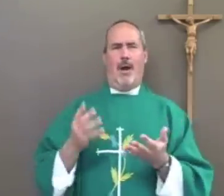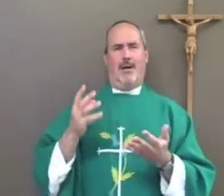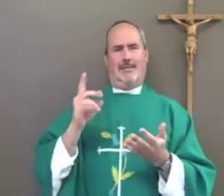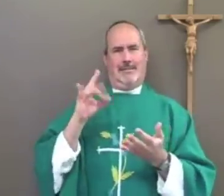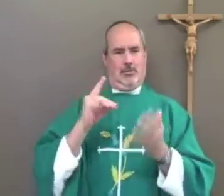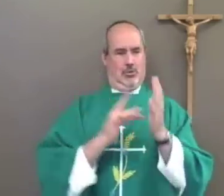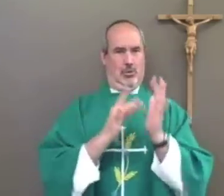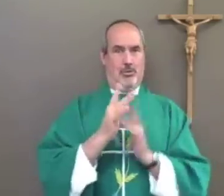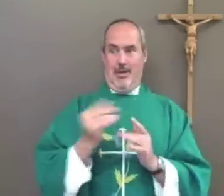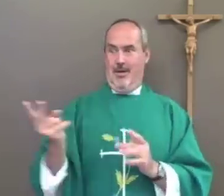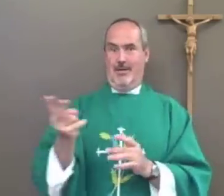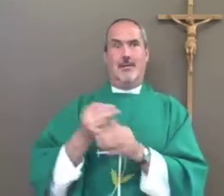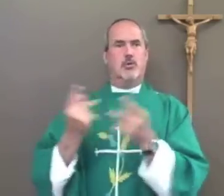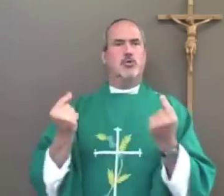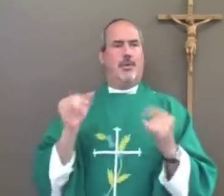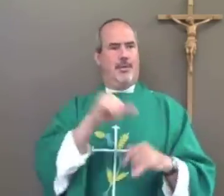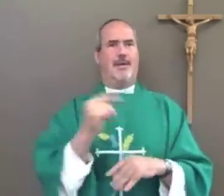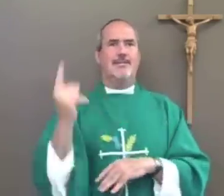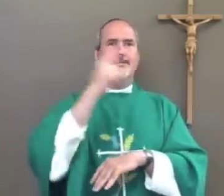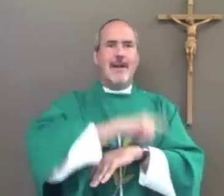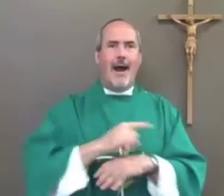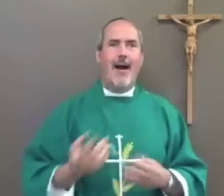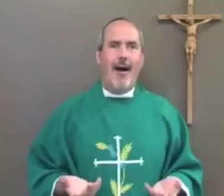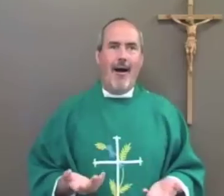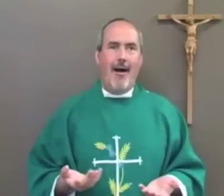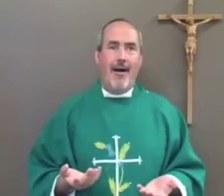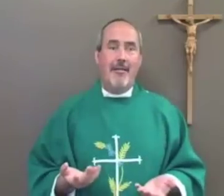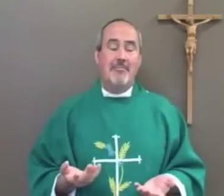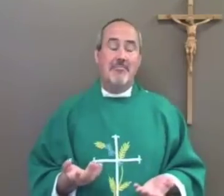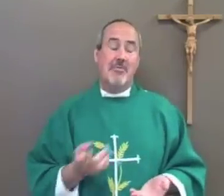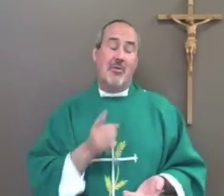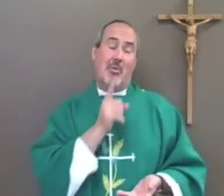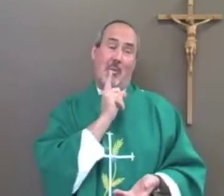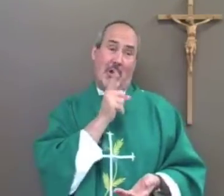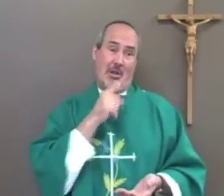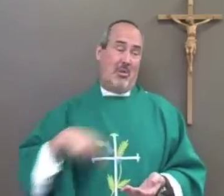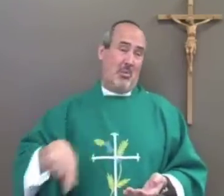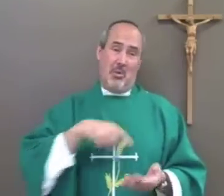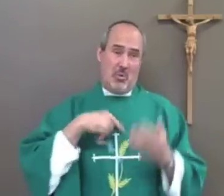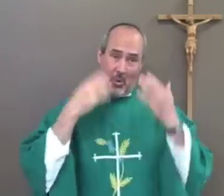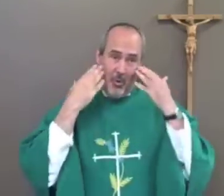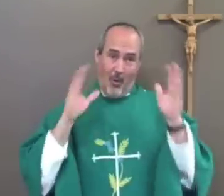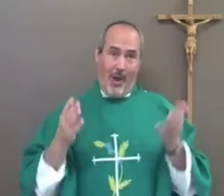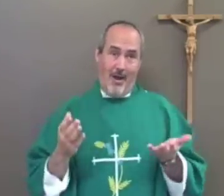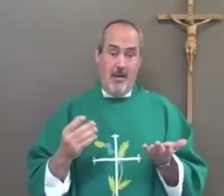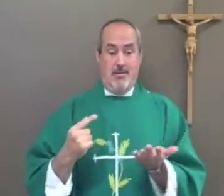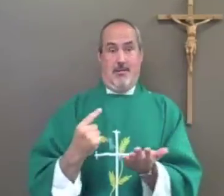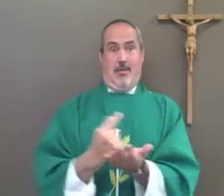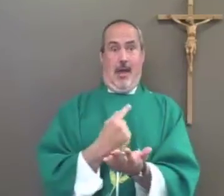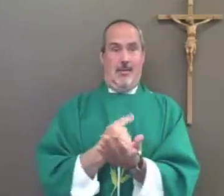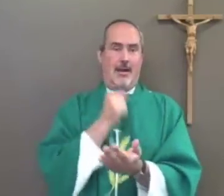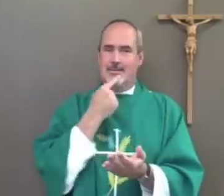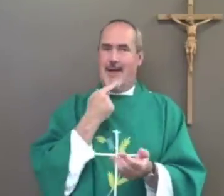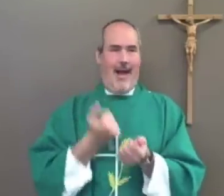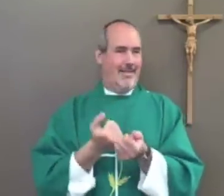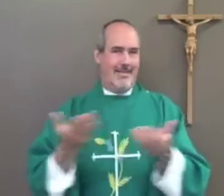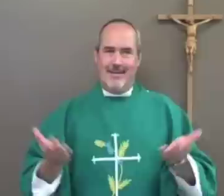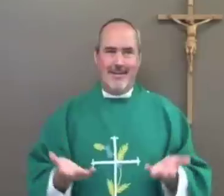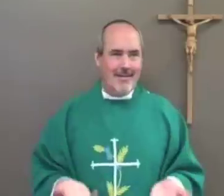Jesus, spending that whole day with him. And what did they think? Well, the gospel really doesn't tell